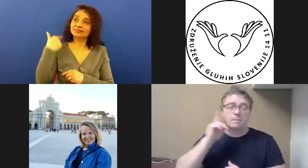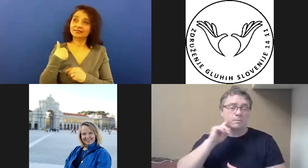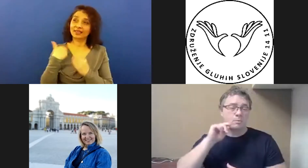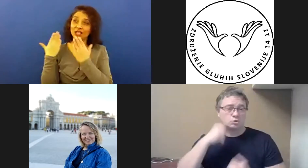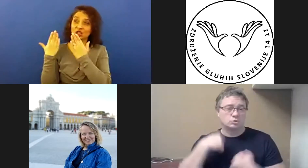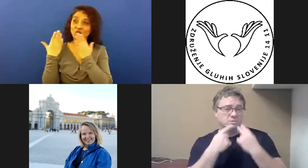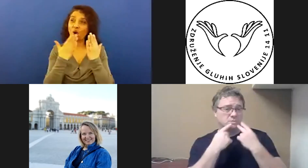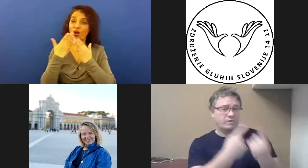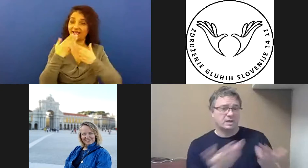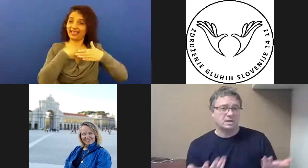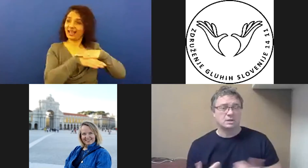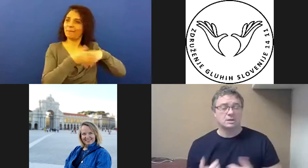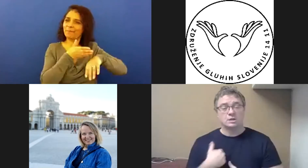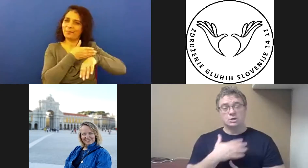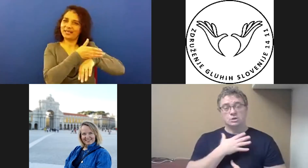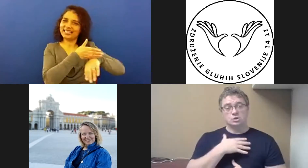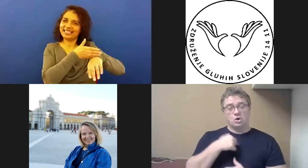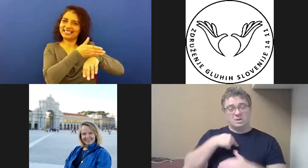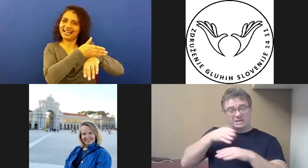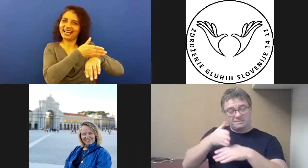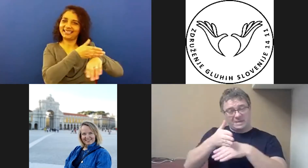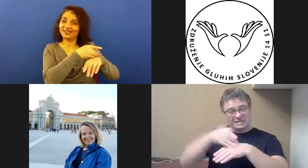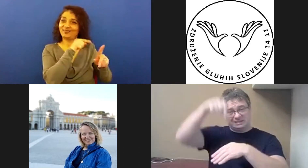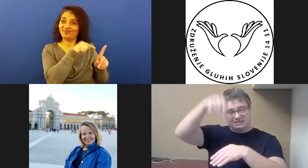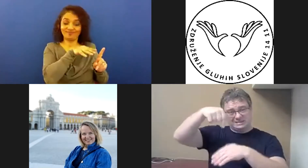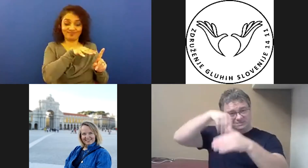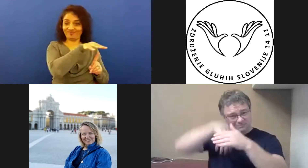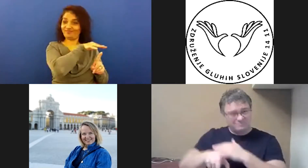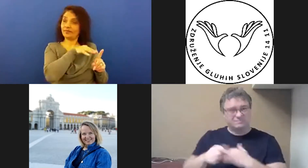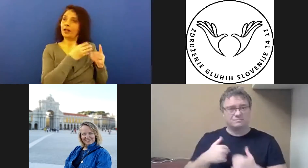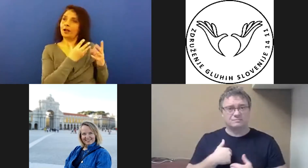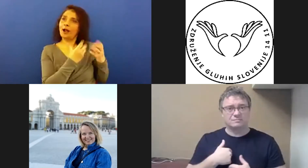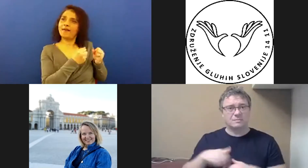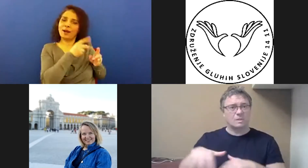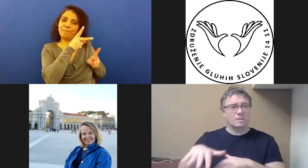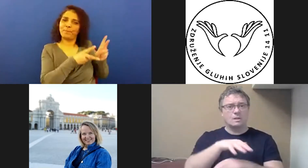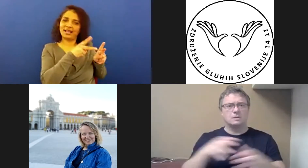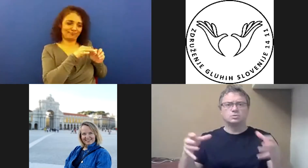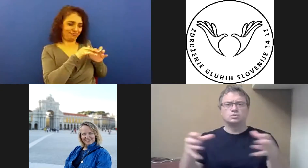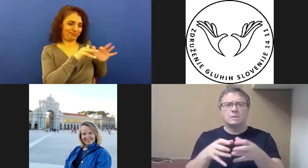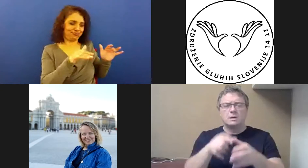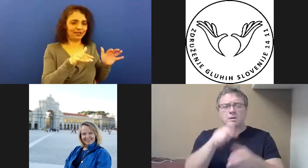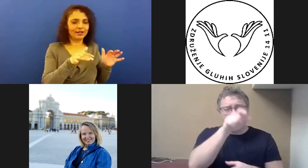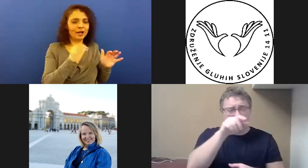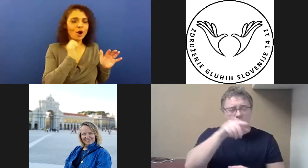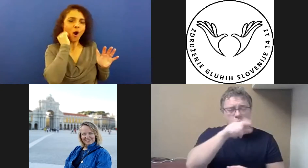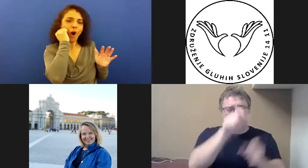enough. I was lucky that my mom told me that when I was in a deaf